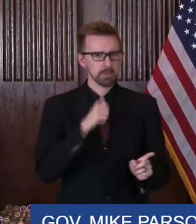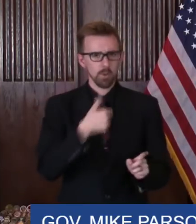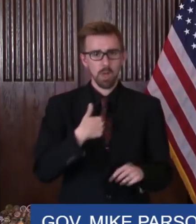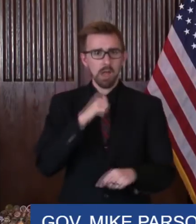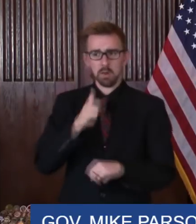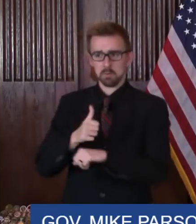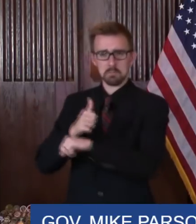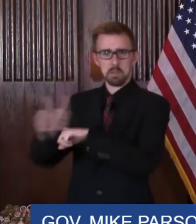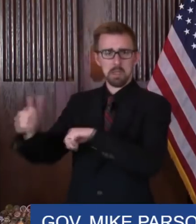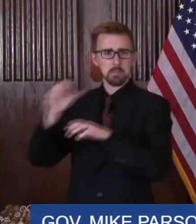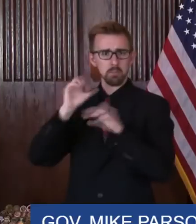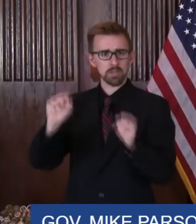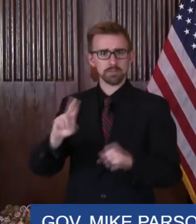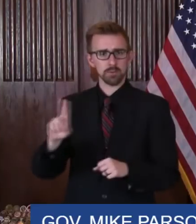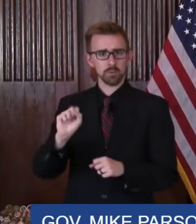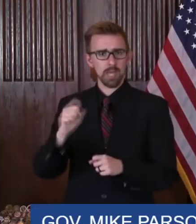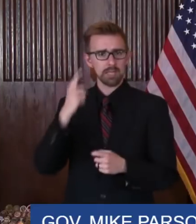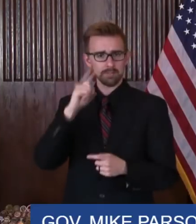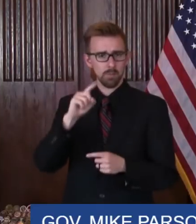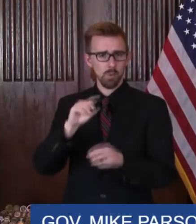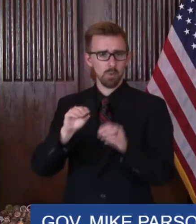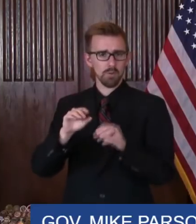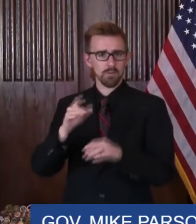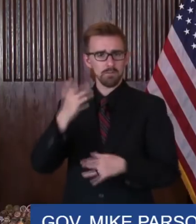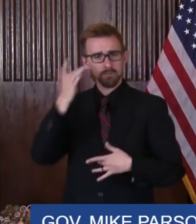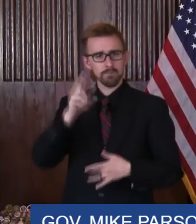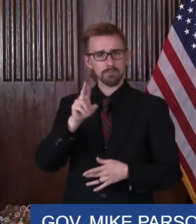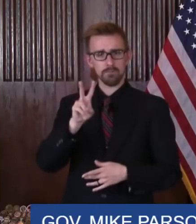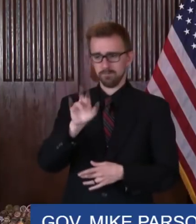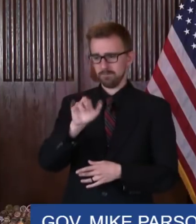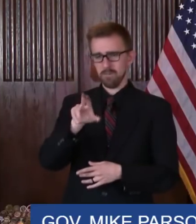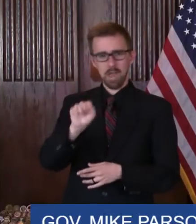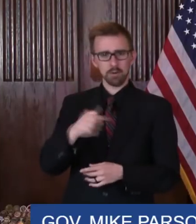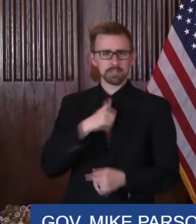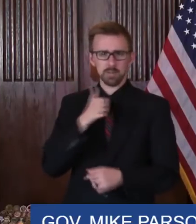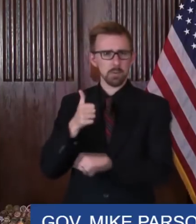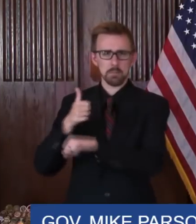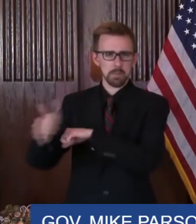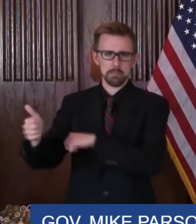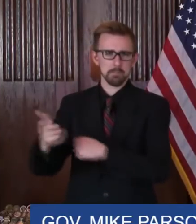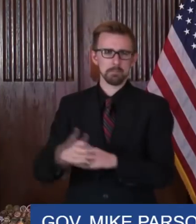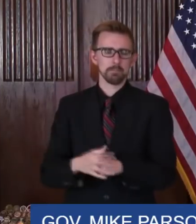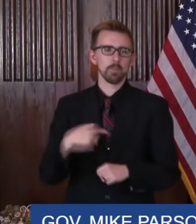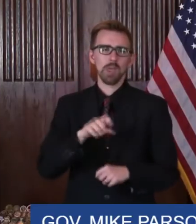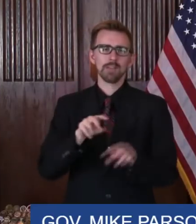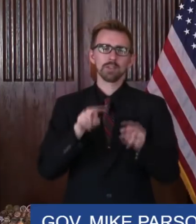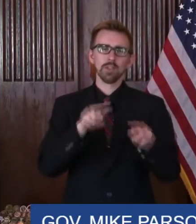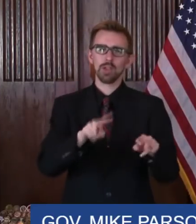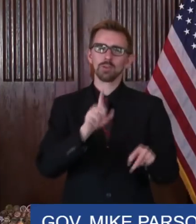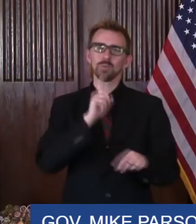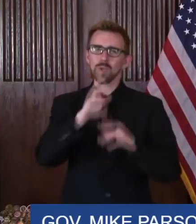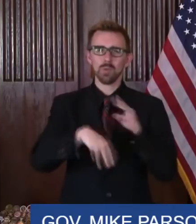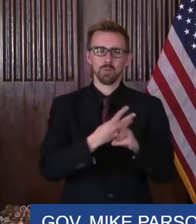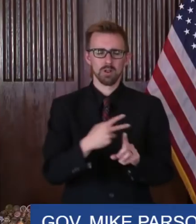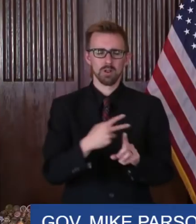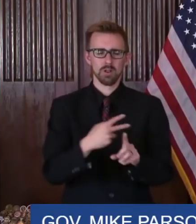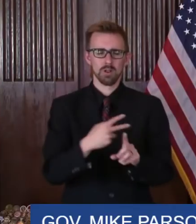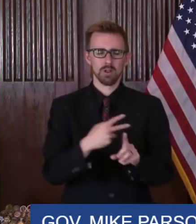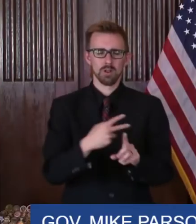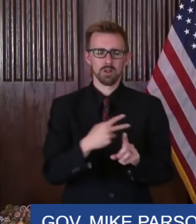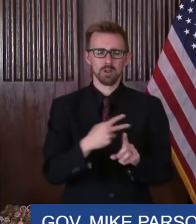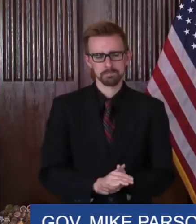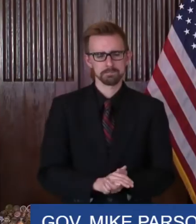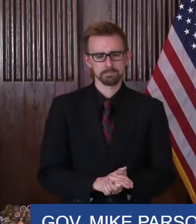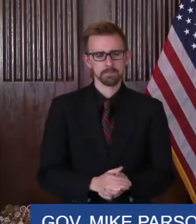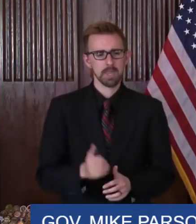blame the President of the United States for a virus. I mean, we all have to look at this on practical terms. I mean,